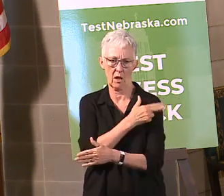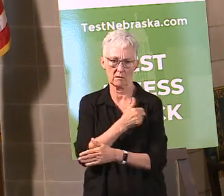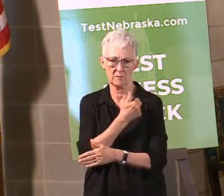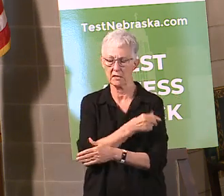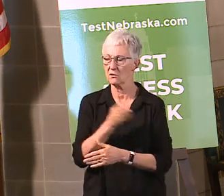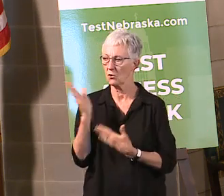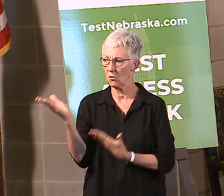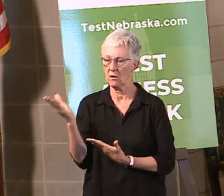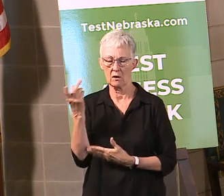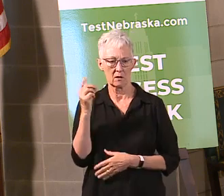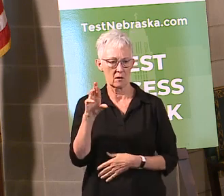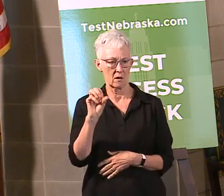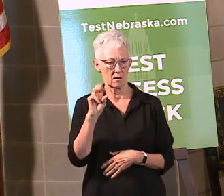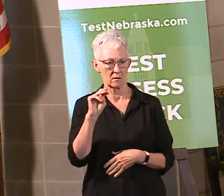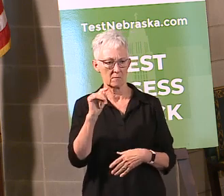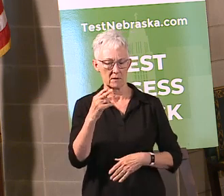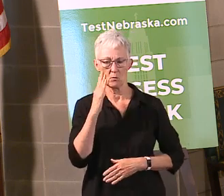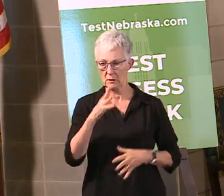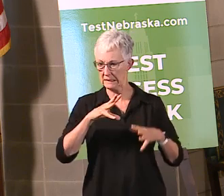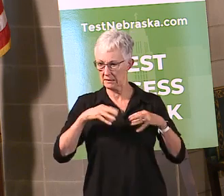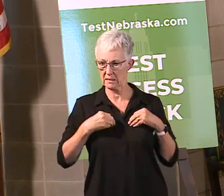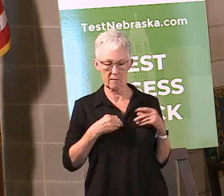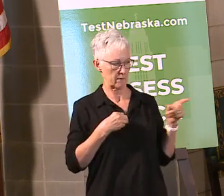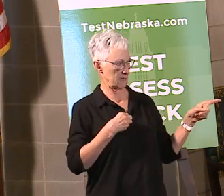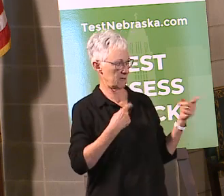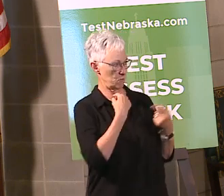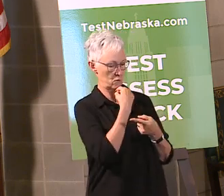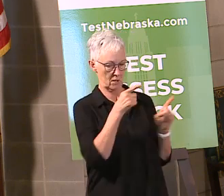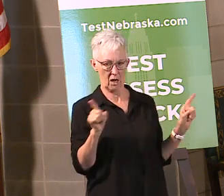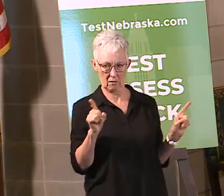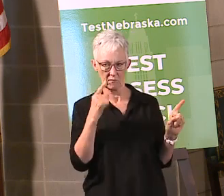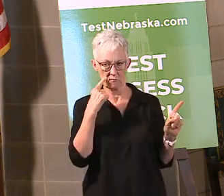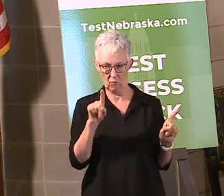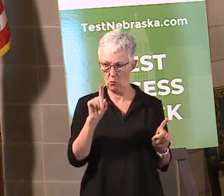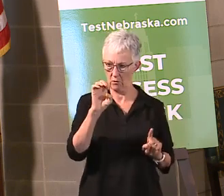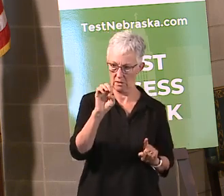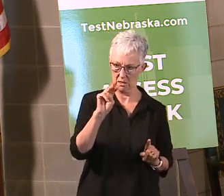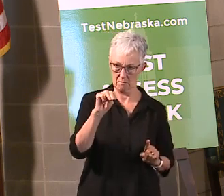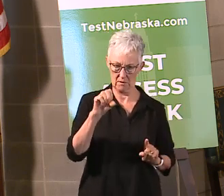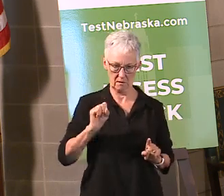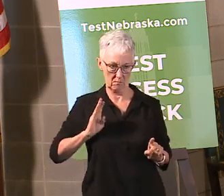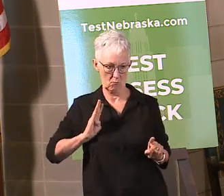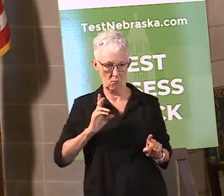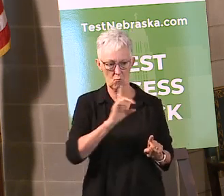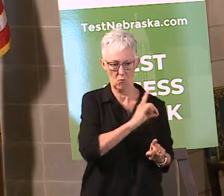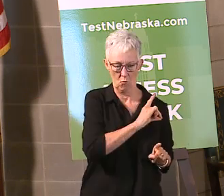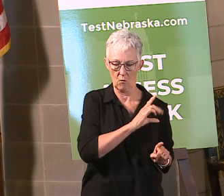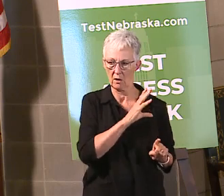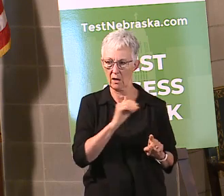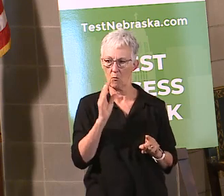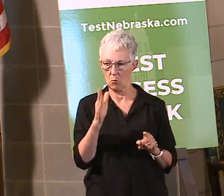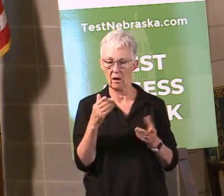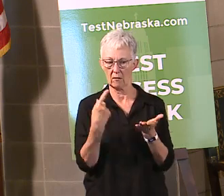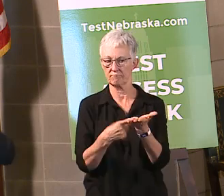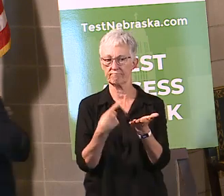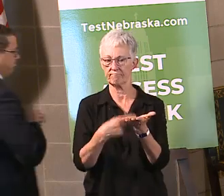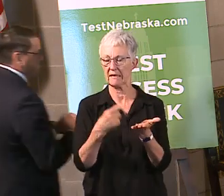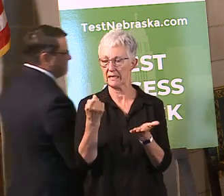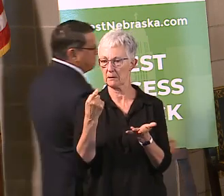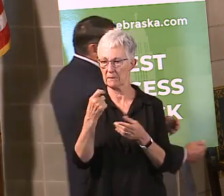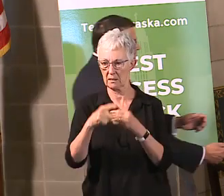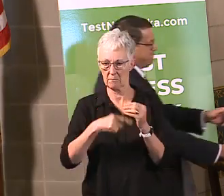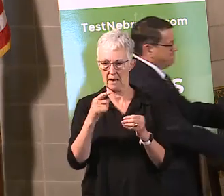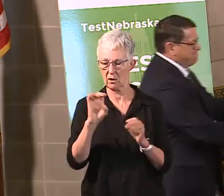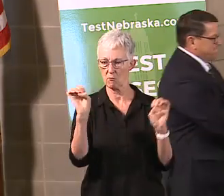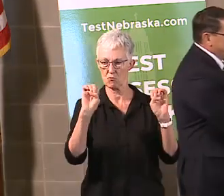accept this proclamation on behalf of the EMS board and then say a few words about EMS Week. So Dr. Smith, I